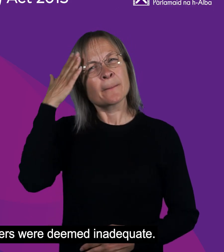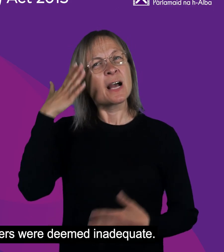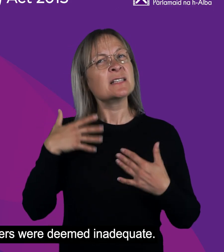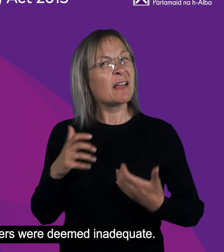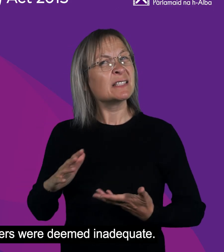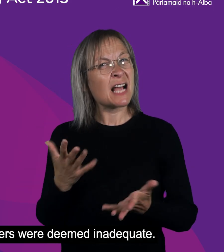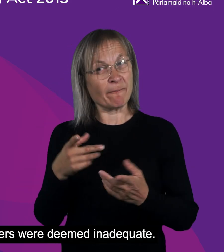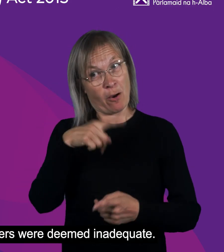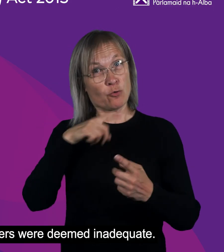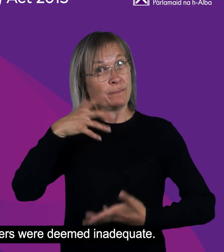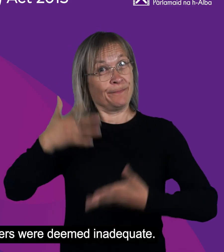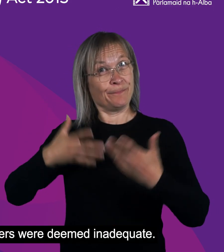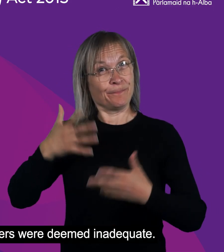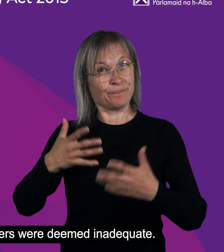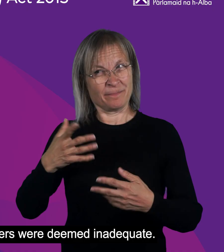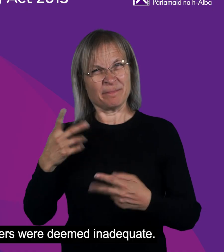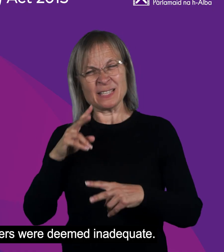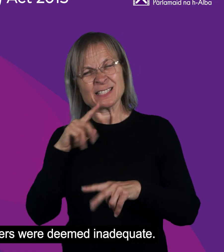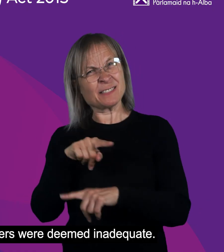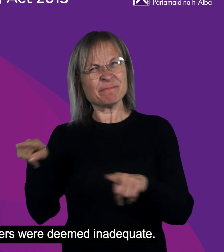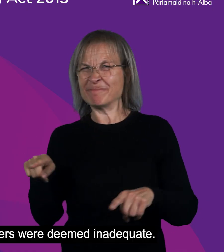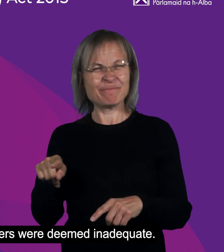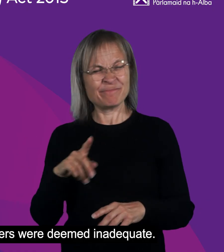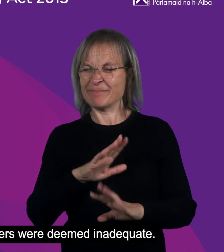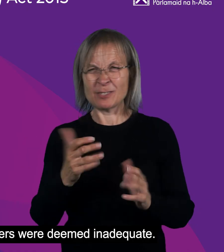mental health services for BSL users were deemed inadequate.